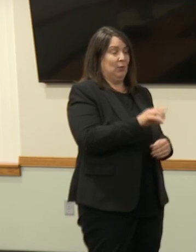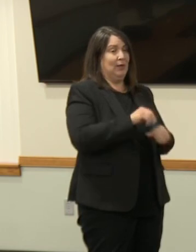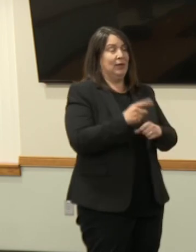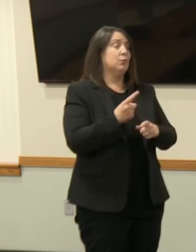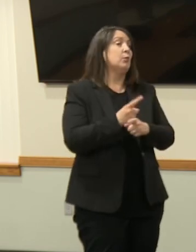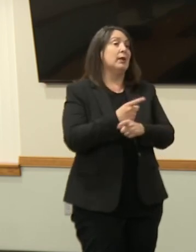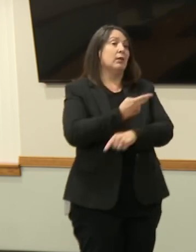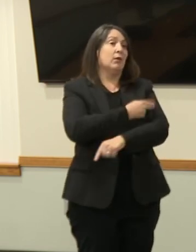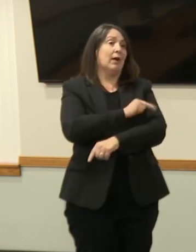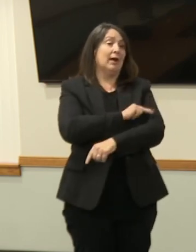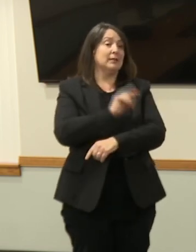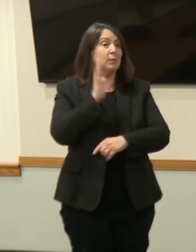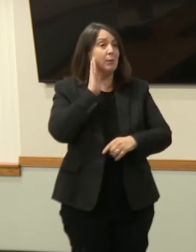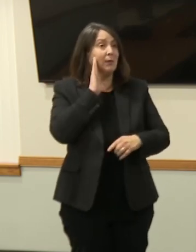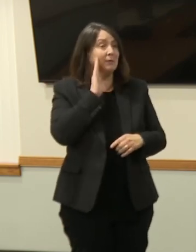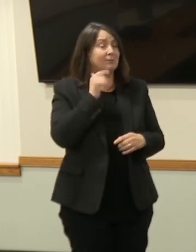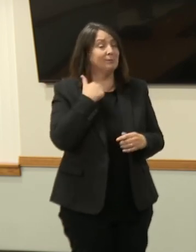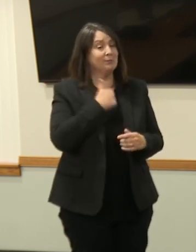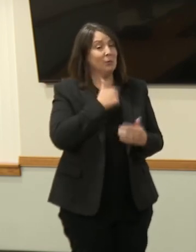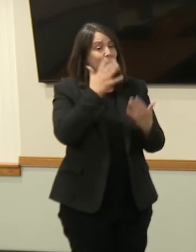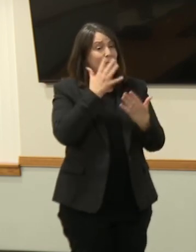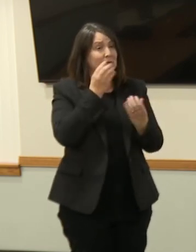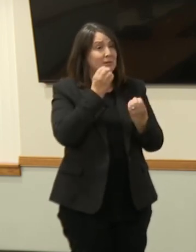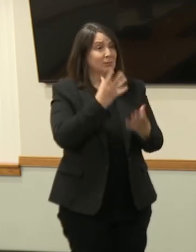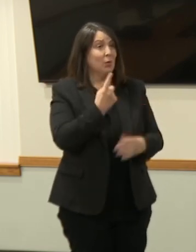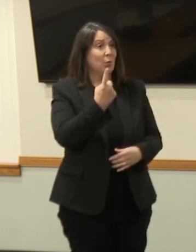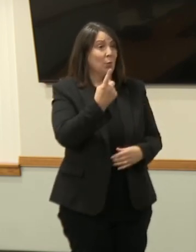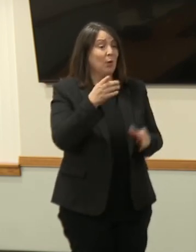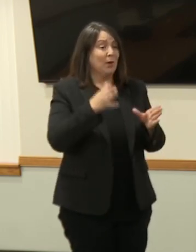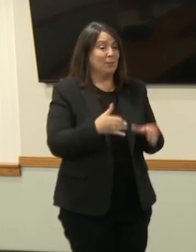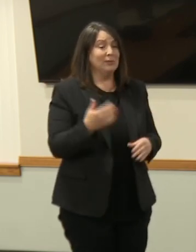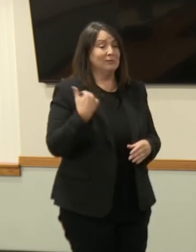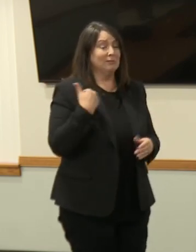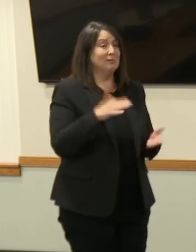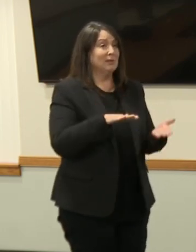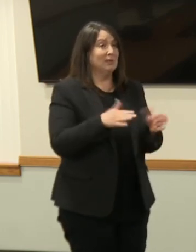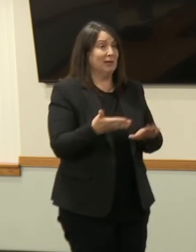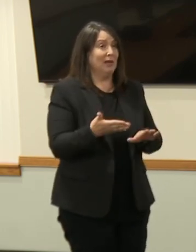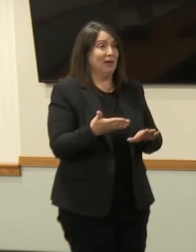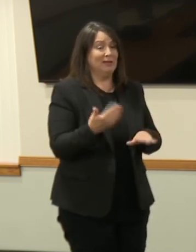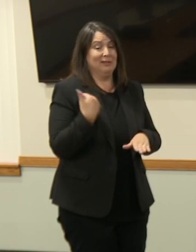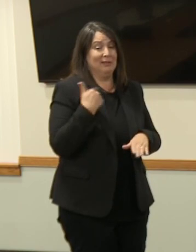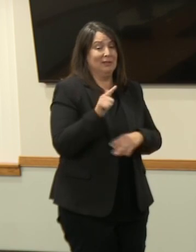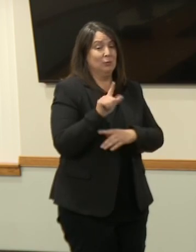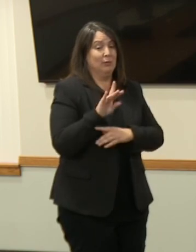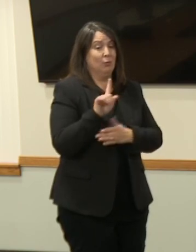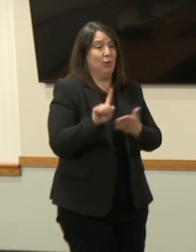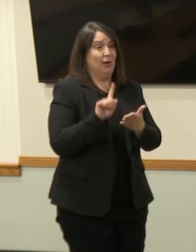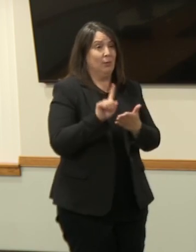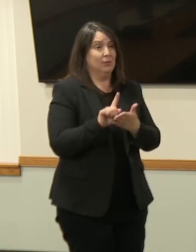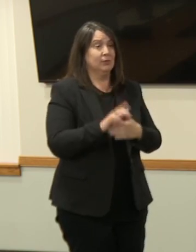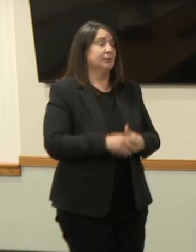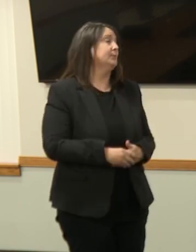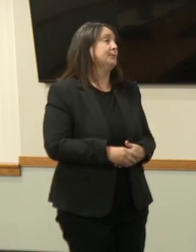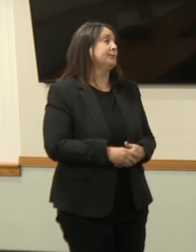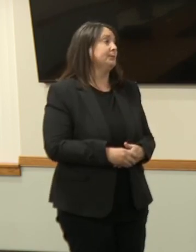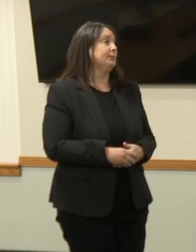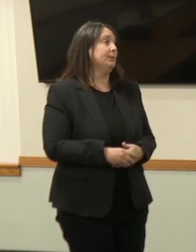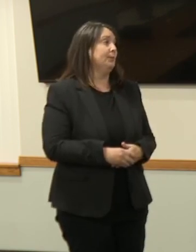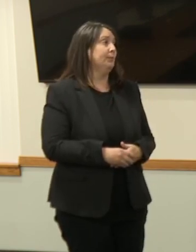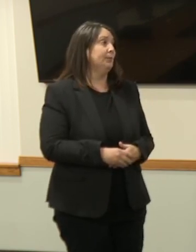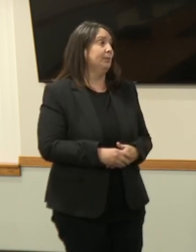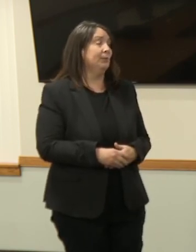non-ICU beds, and are saddened to report 1 death in the past 24 hours. The 7-day